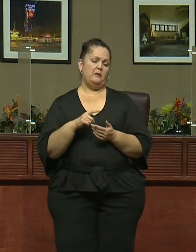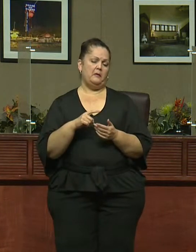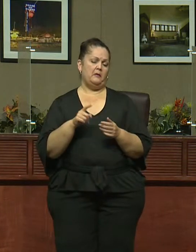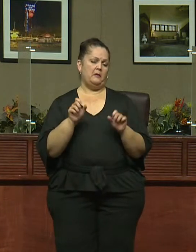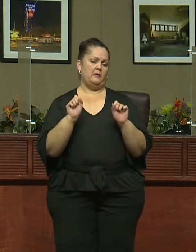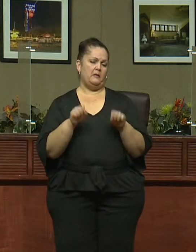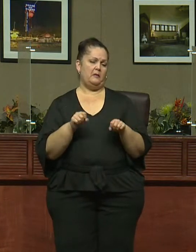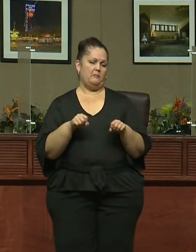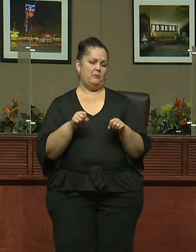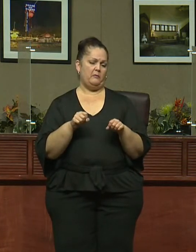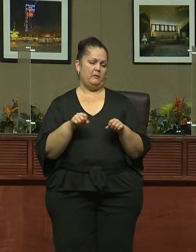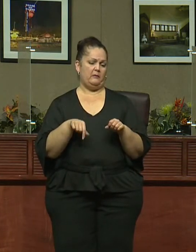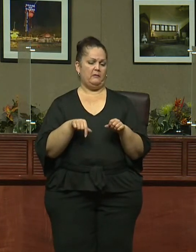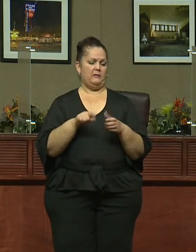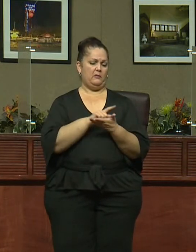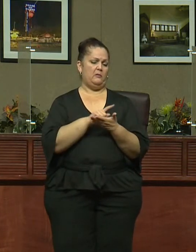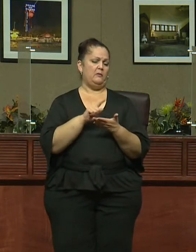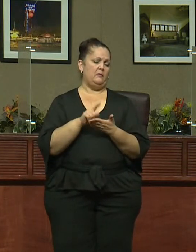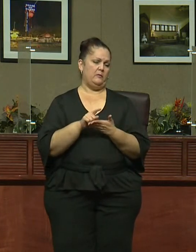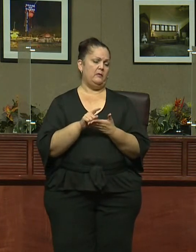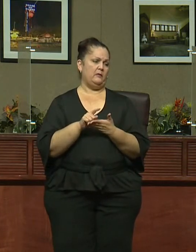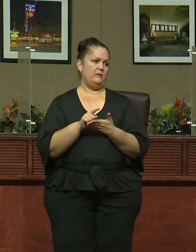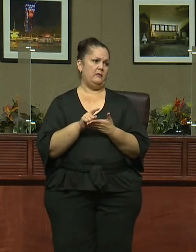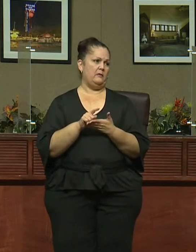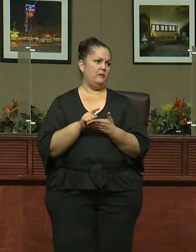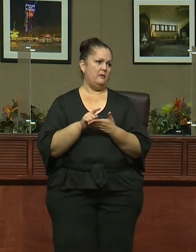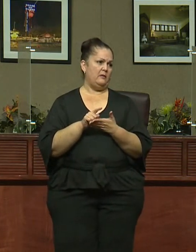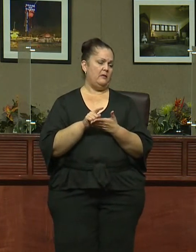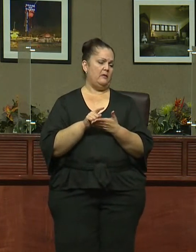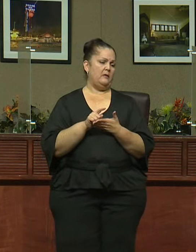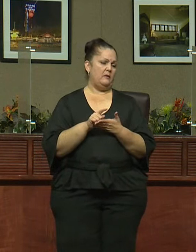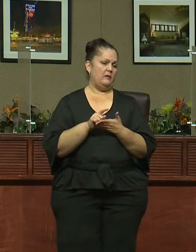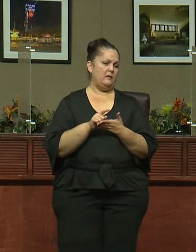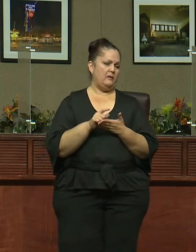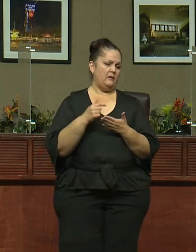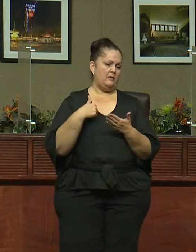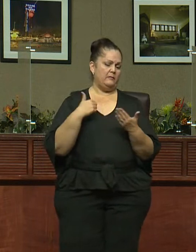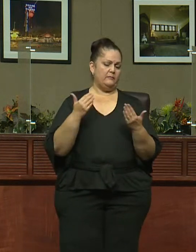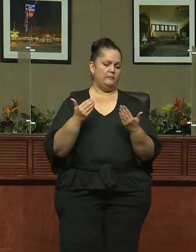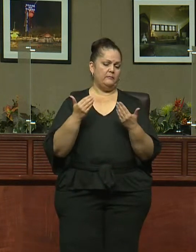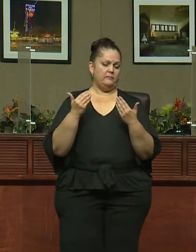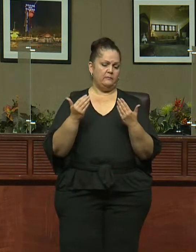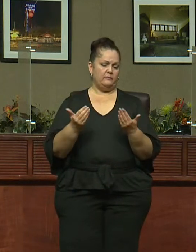before the end of this week, I will move forward with